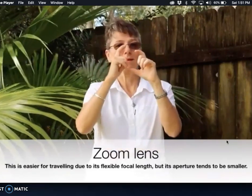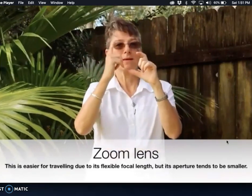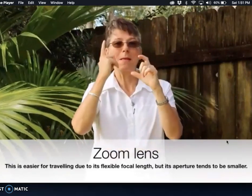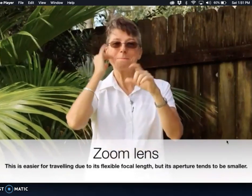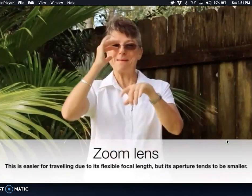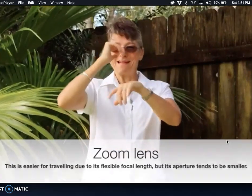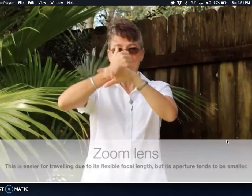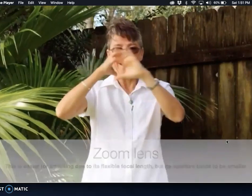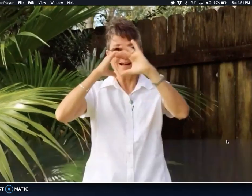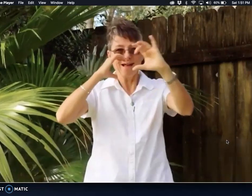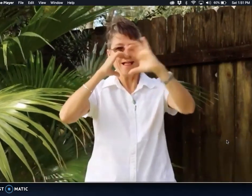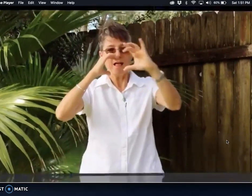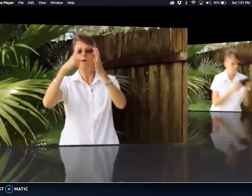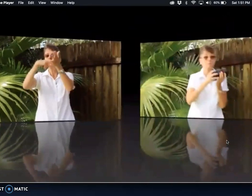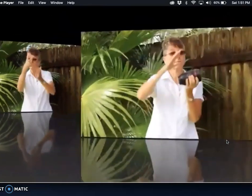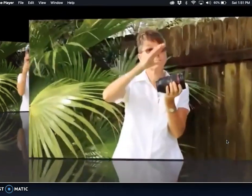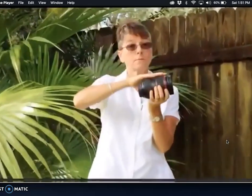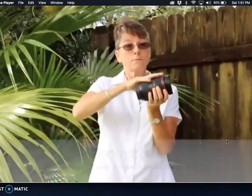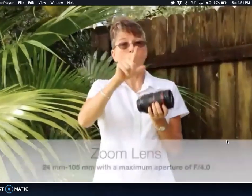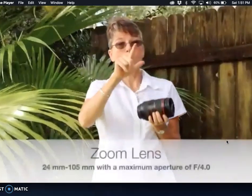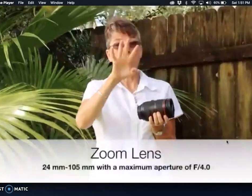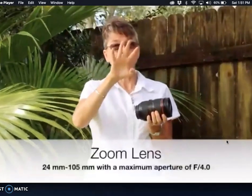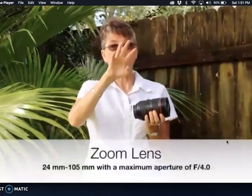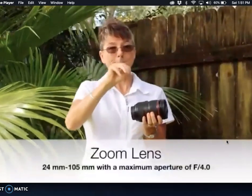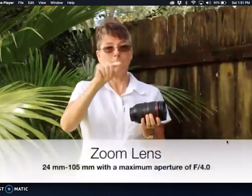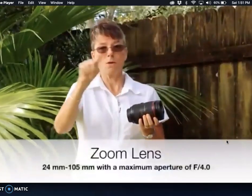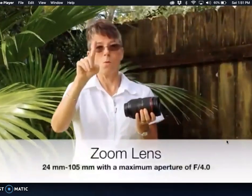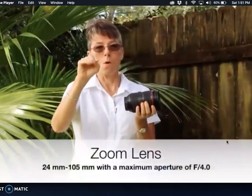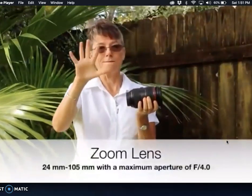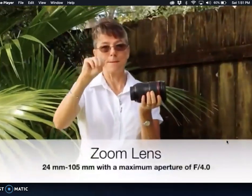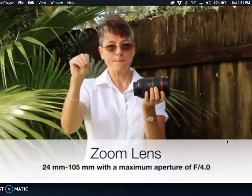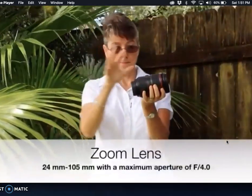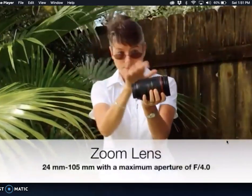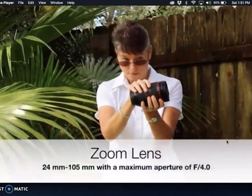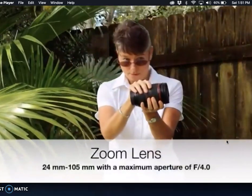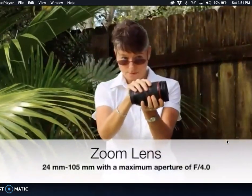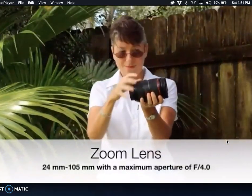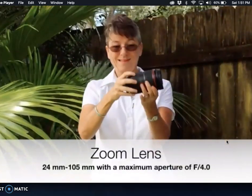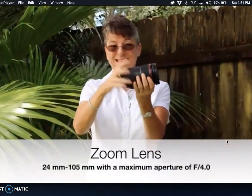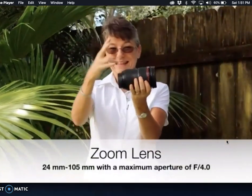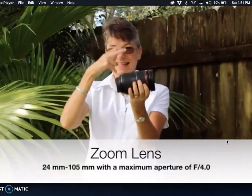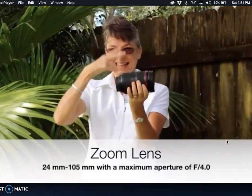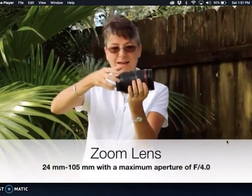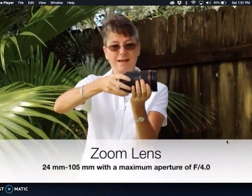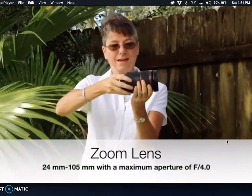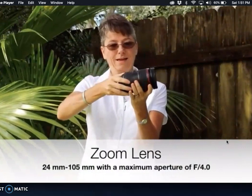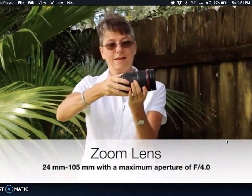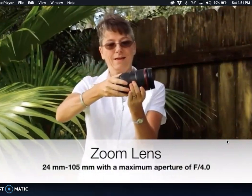lens. However, the aperture in it tends to be smaller. This is a 24 millimeter to